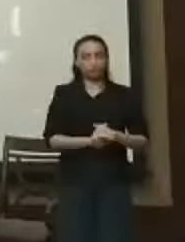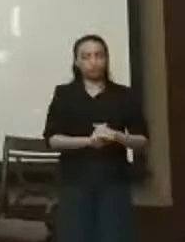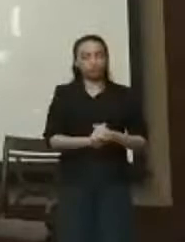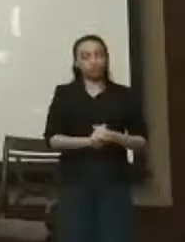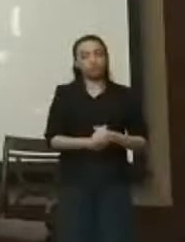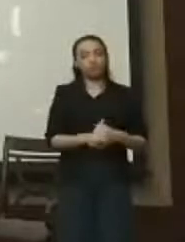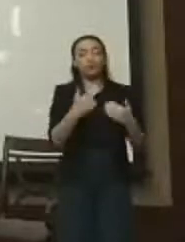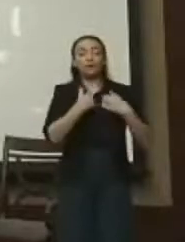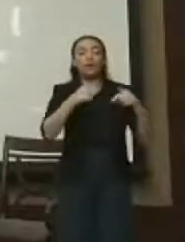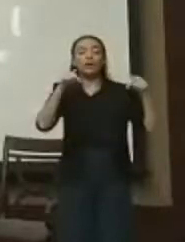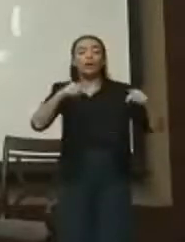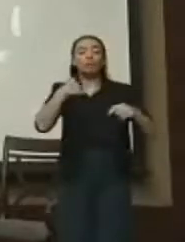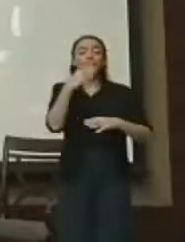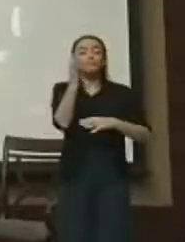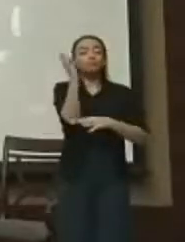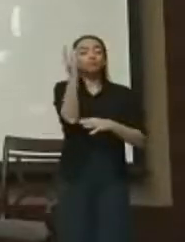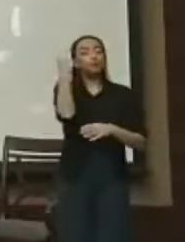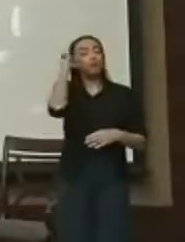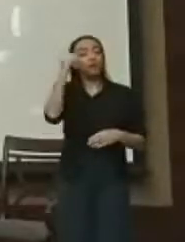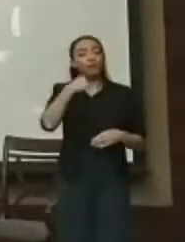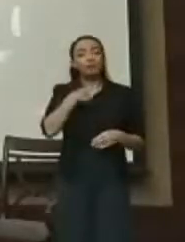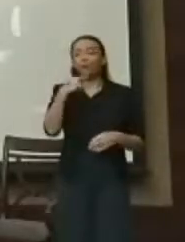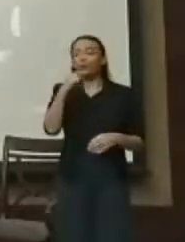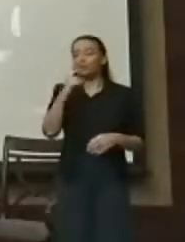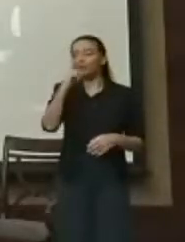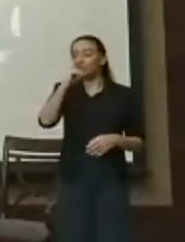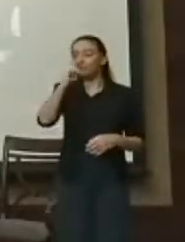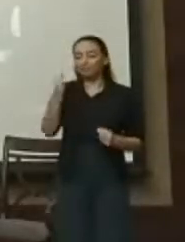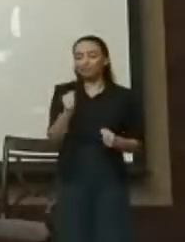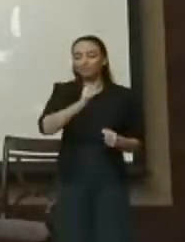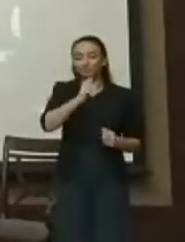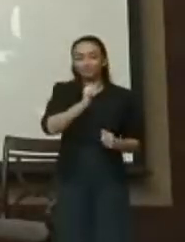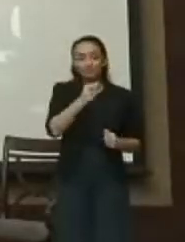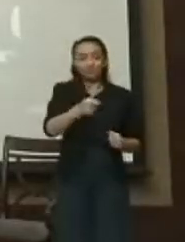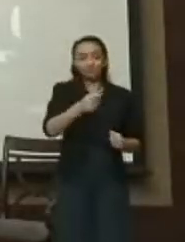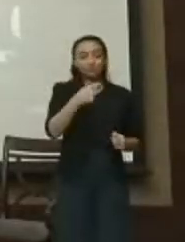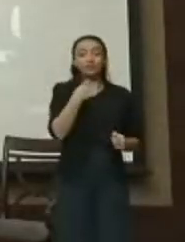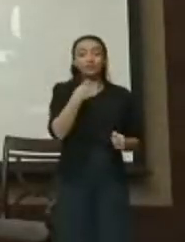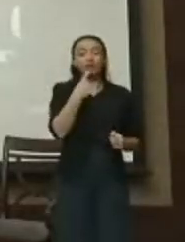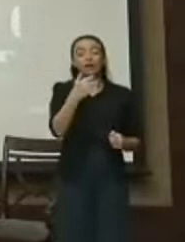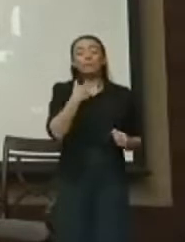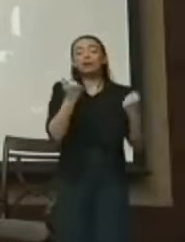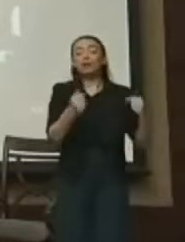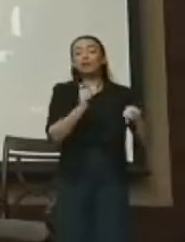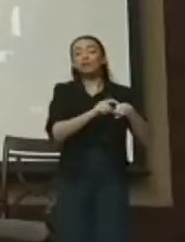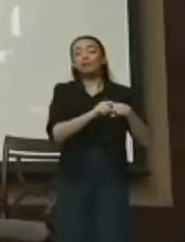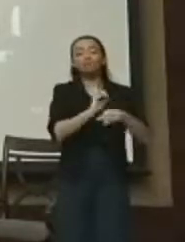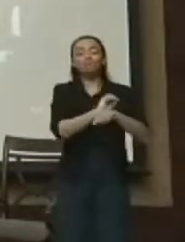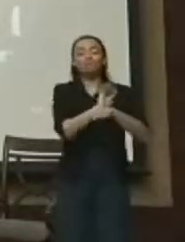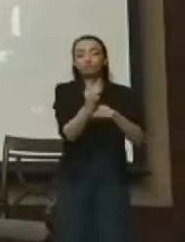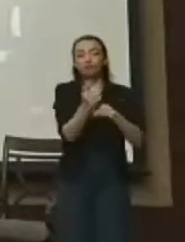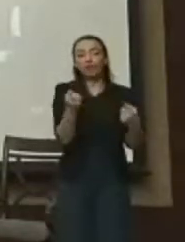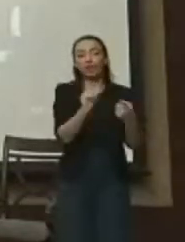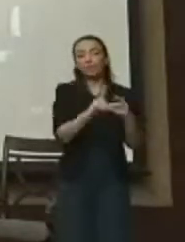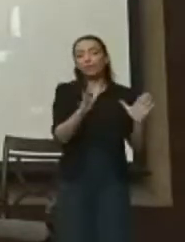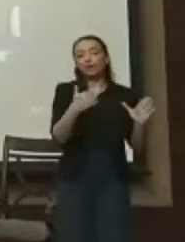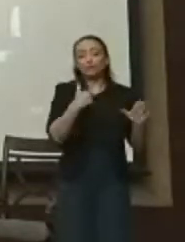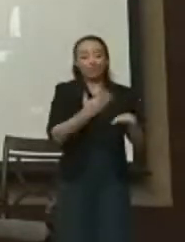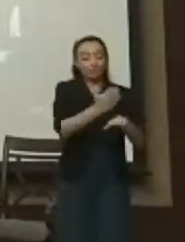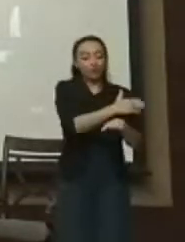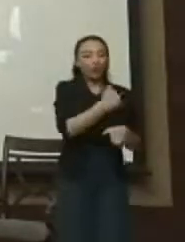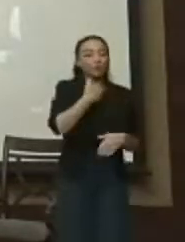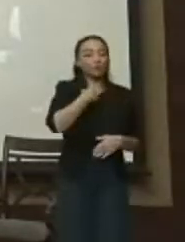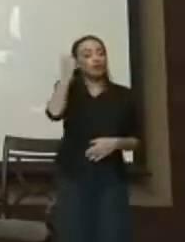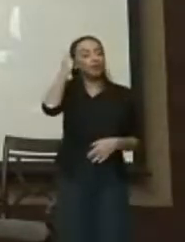As I speak today, as rightly mentioned by my chair, that we are grappling with COVID. Before we thought we have